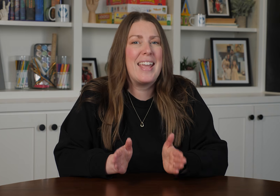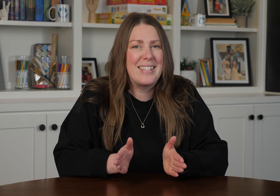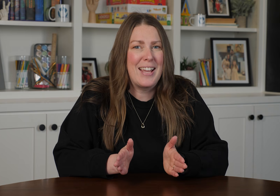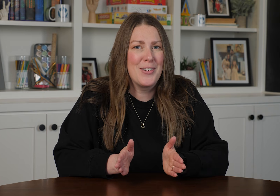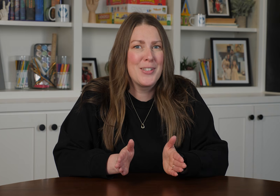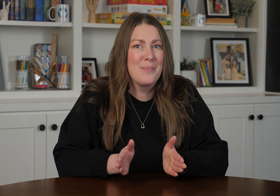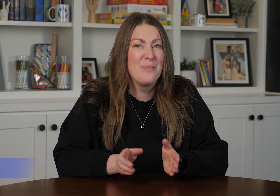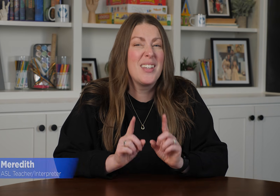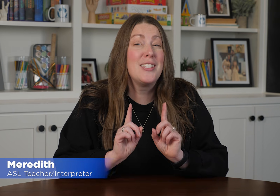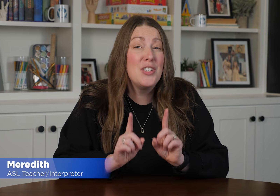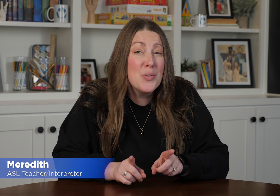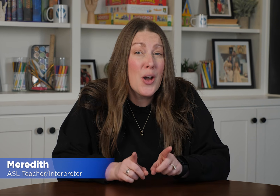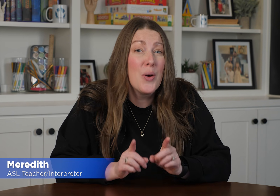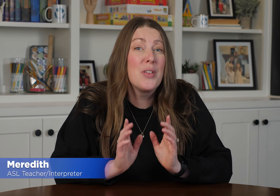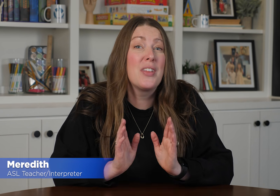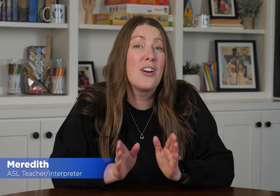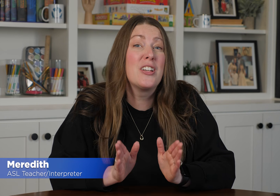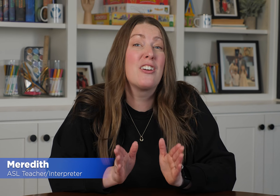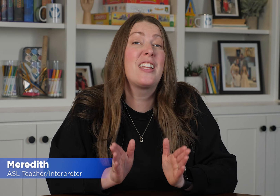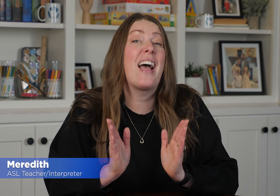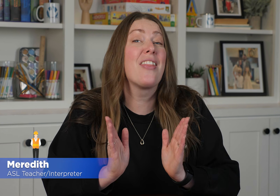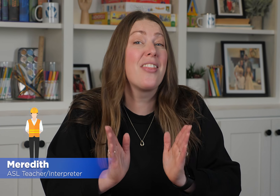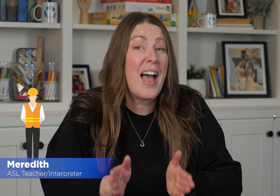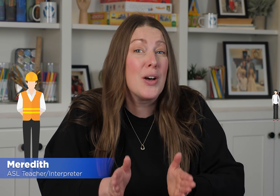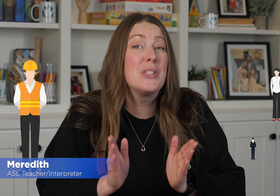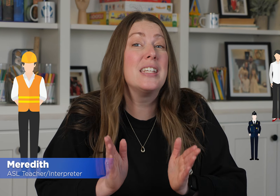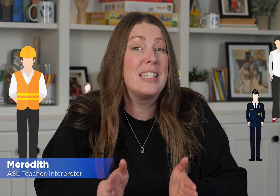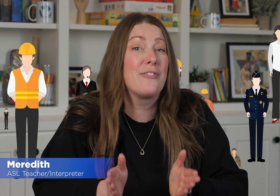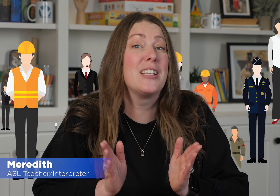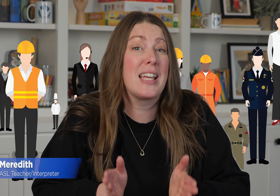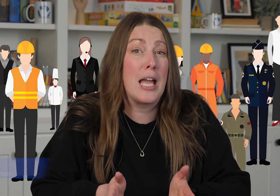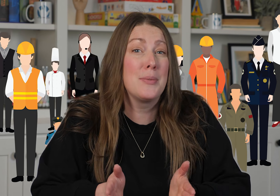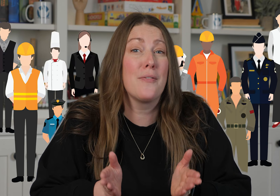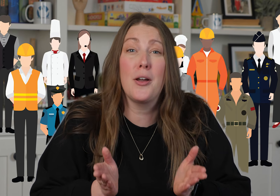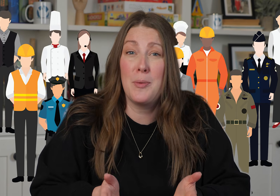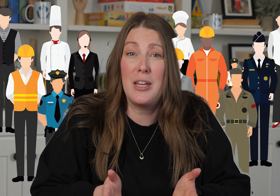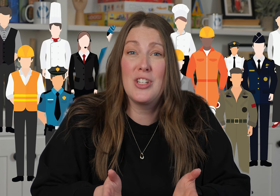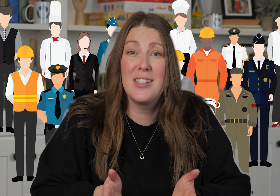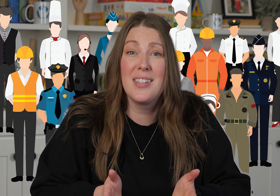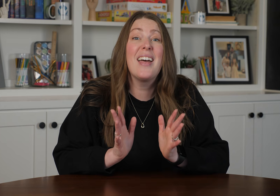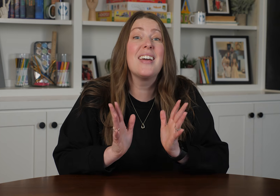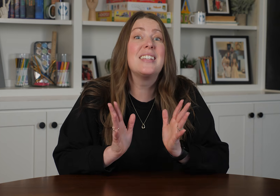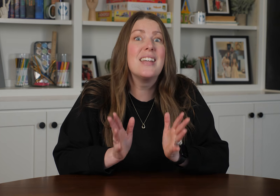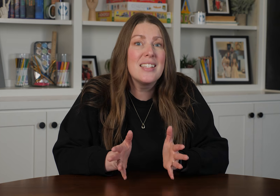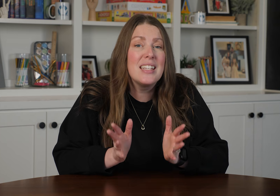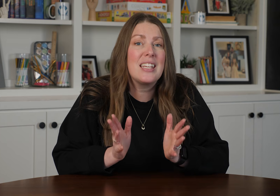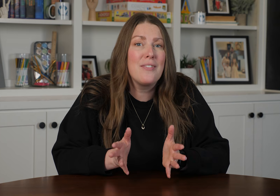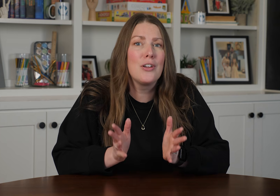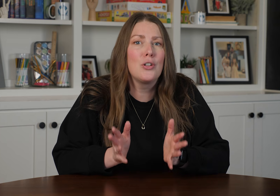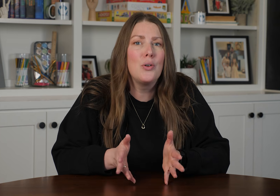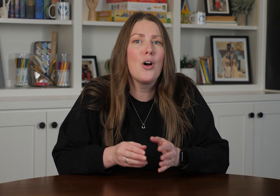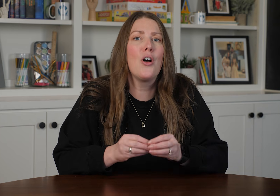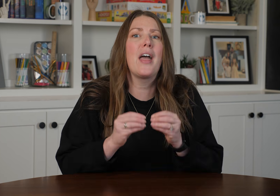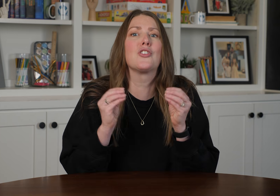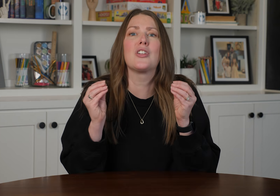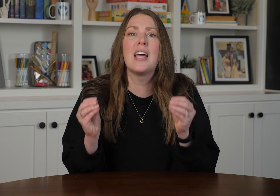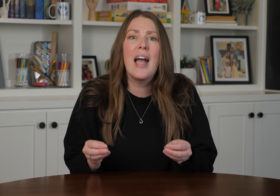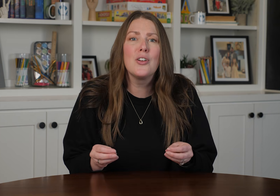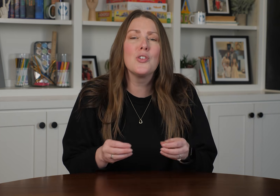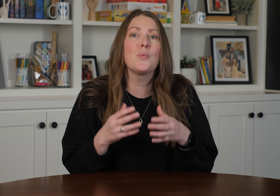Hey signers, did you know that there are nearly 1,000 different types of occupations? And that doesn't even include all the extra titles we